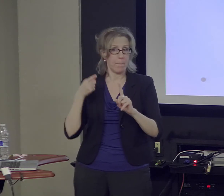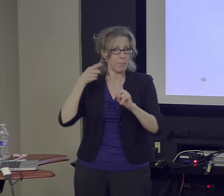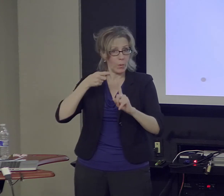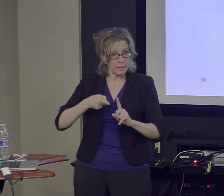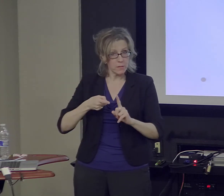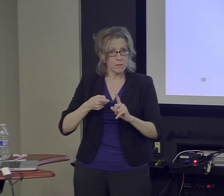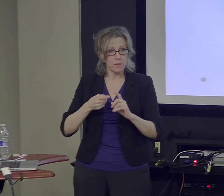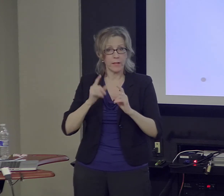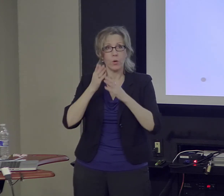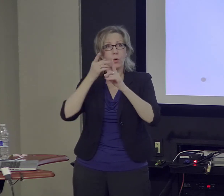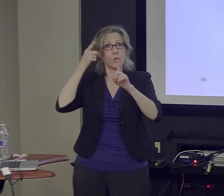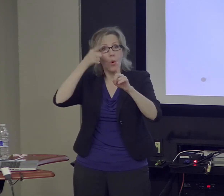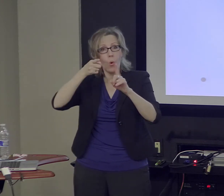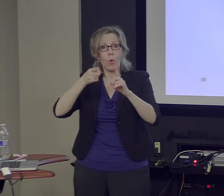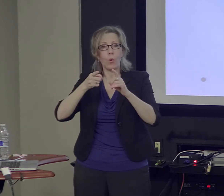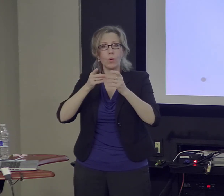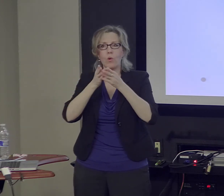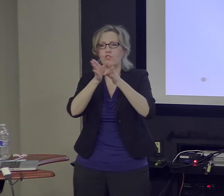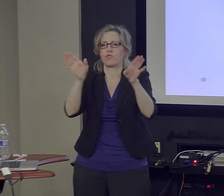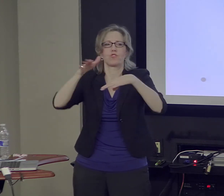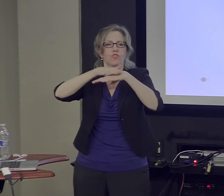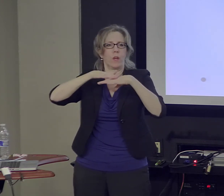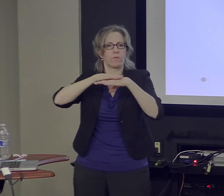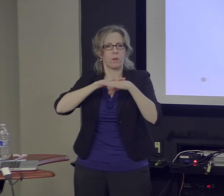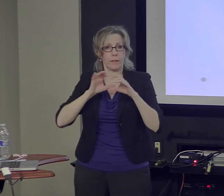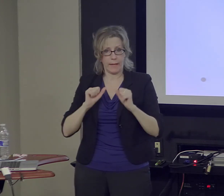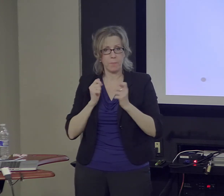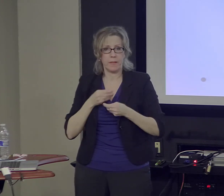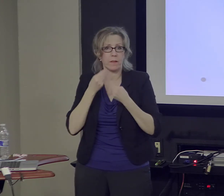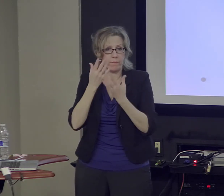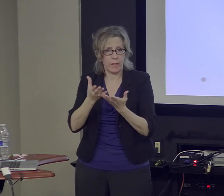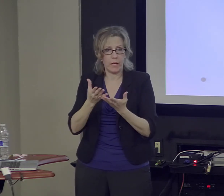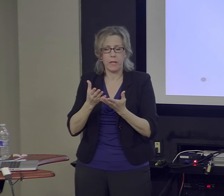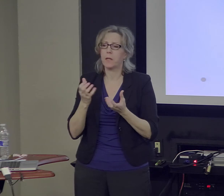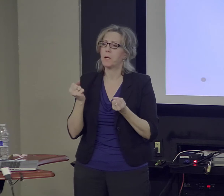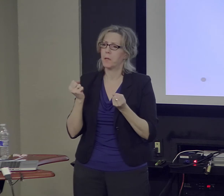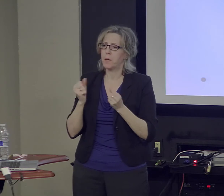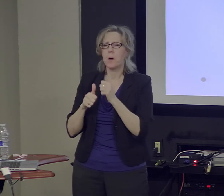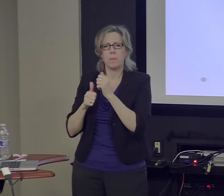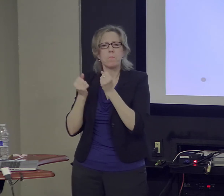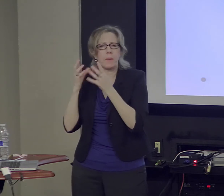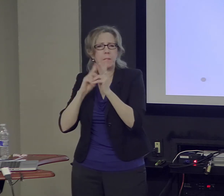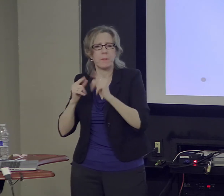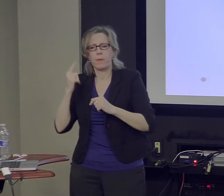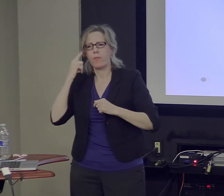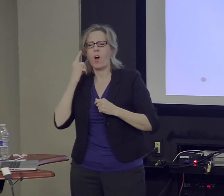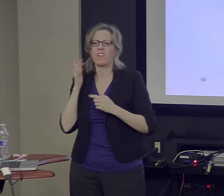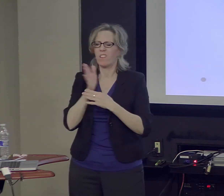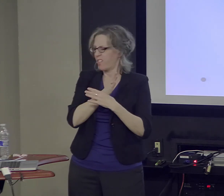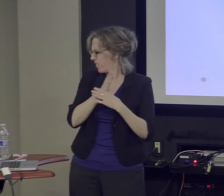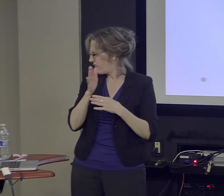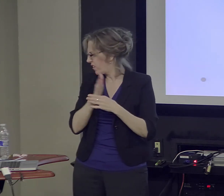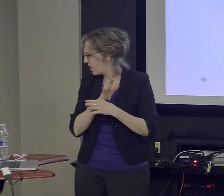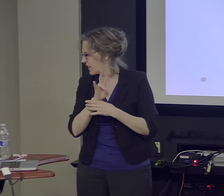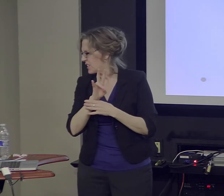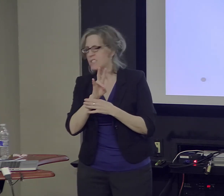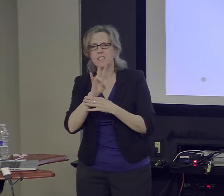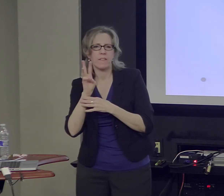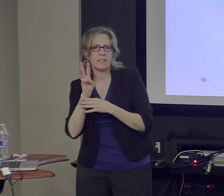was being understood the most, the main points, as opposed to detailed information when communicating